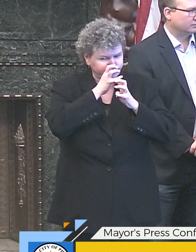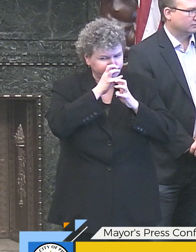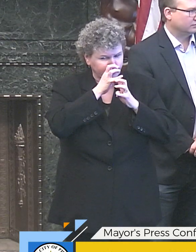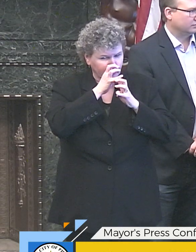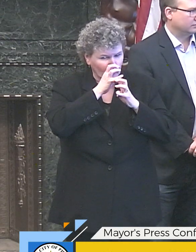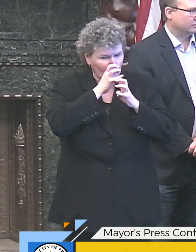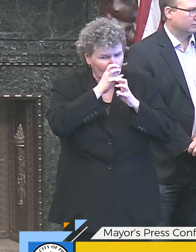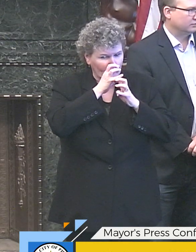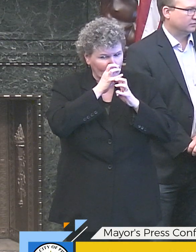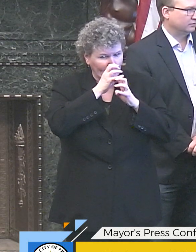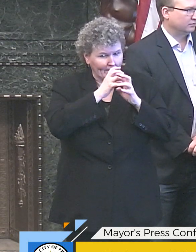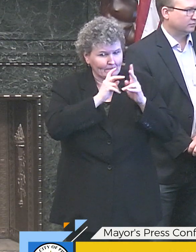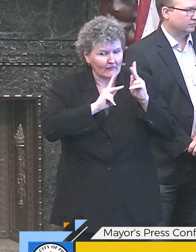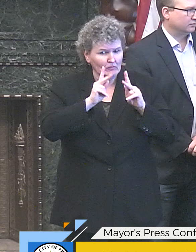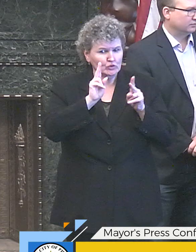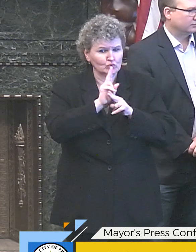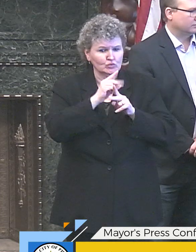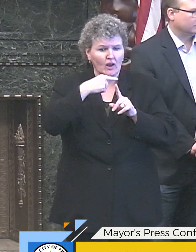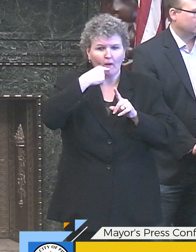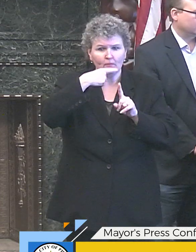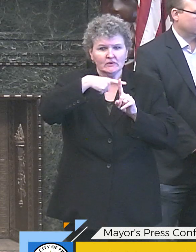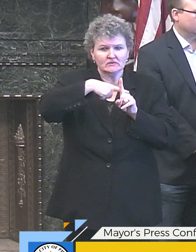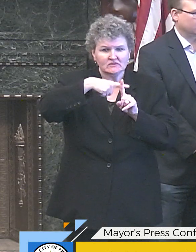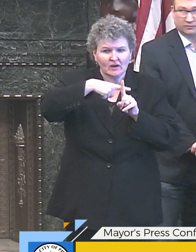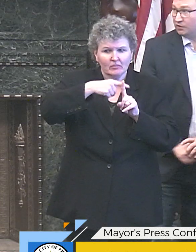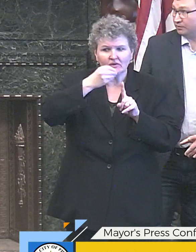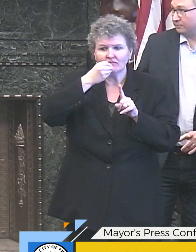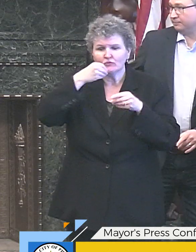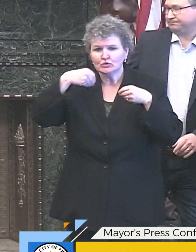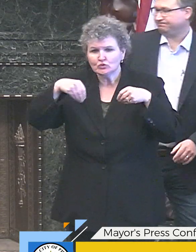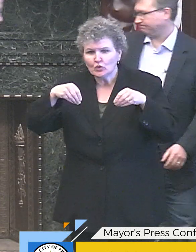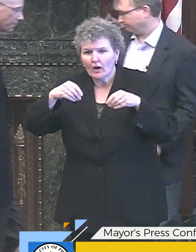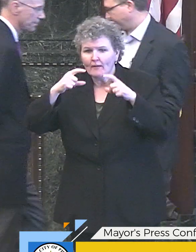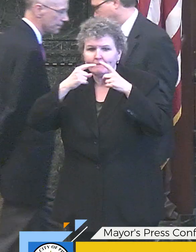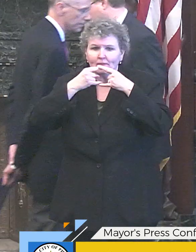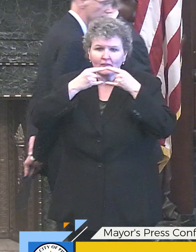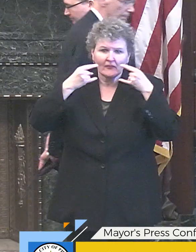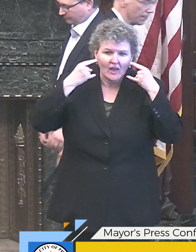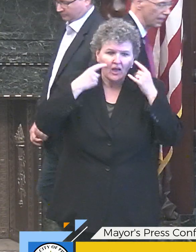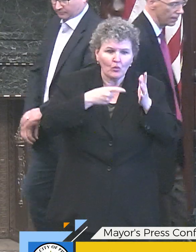the use of masks be made mandatory?